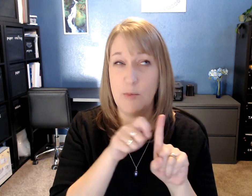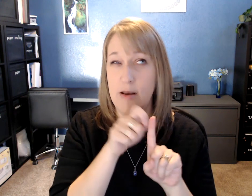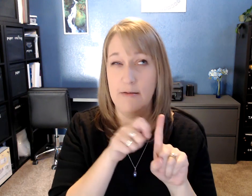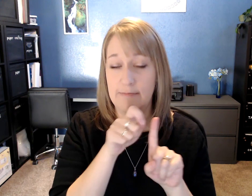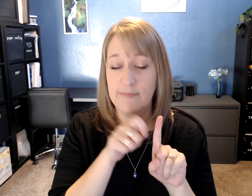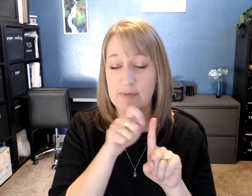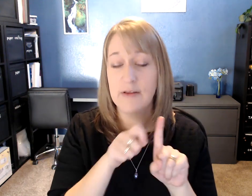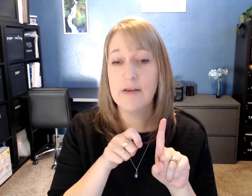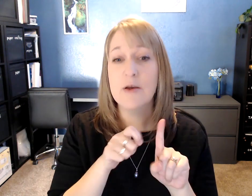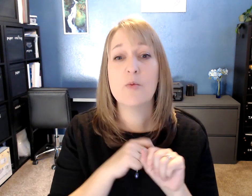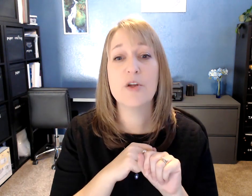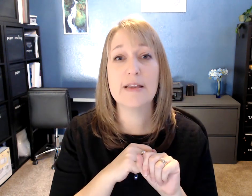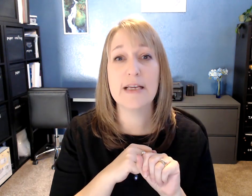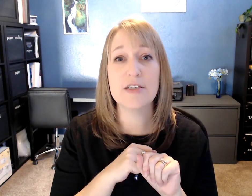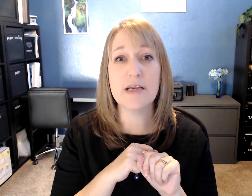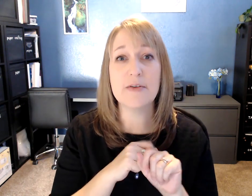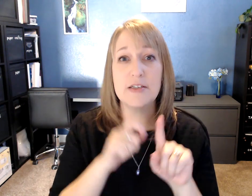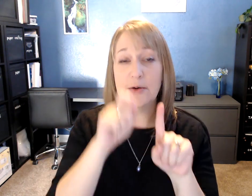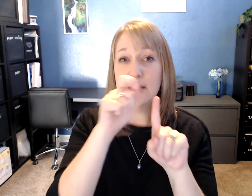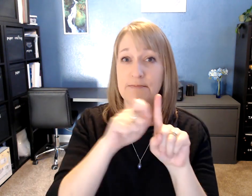someone. When you add the agent suffix to it,